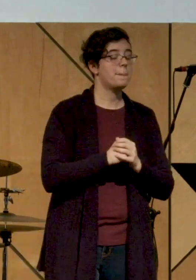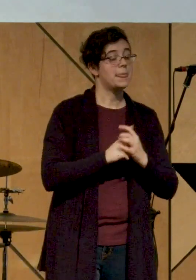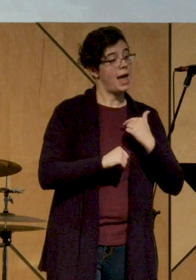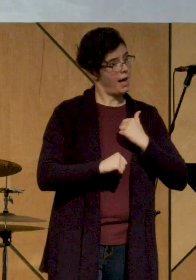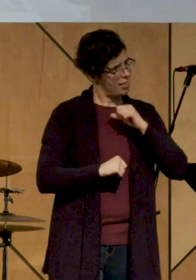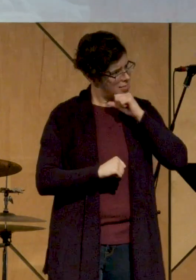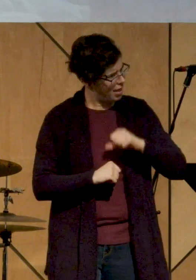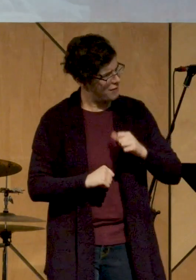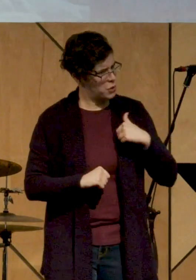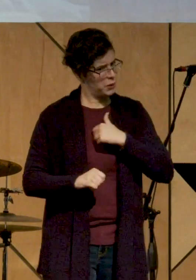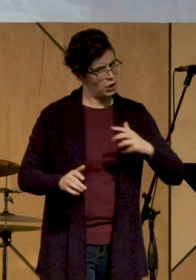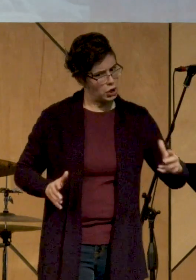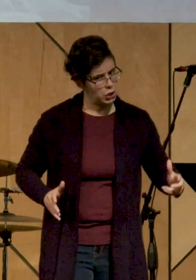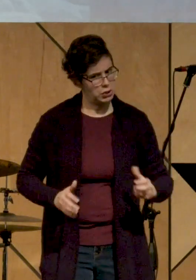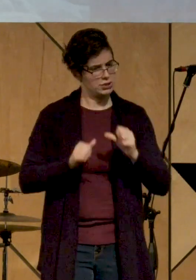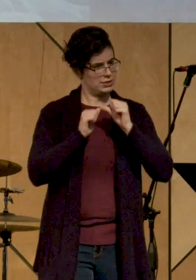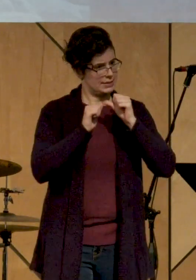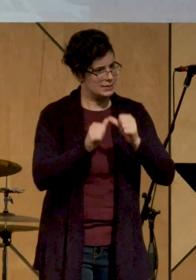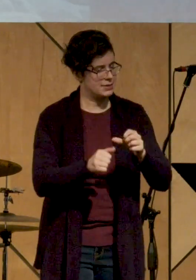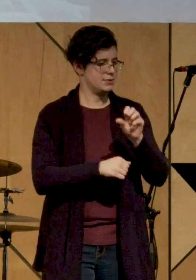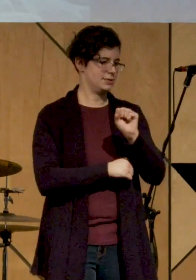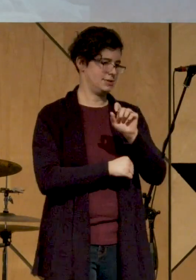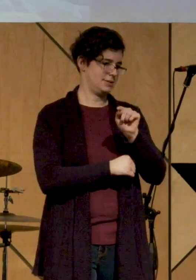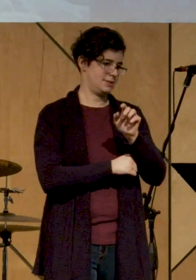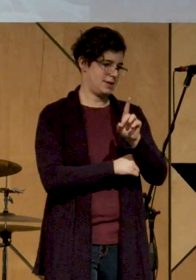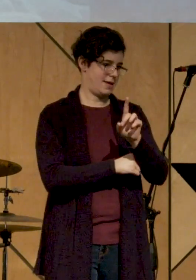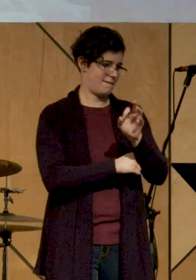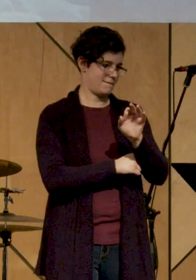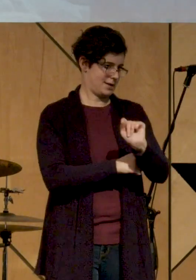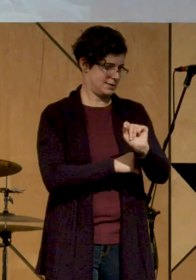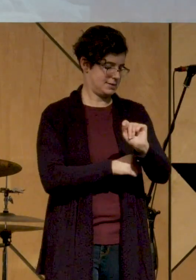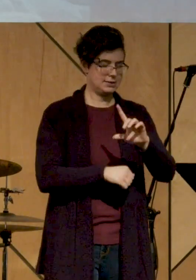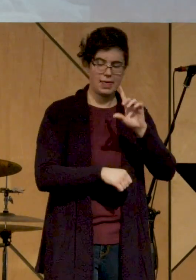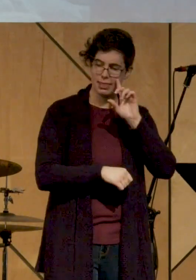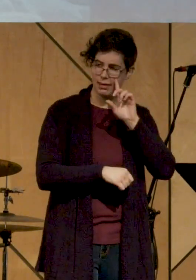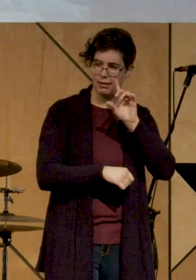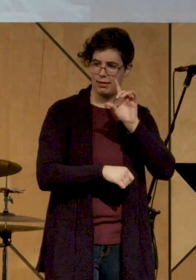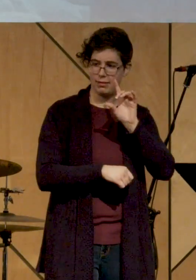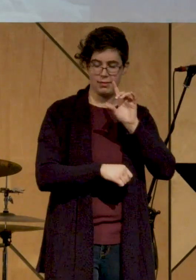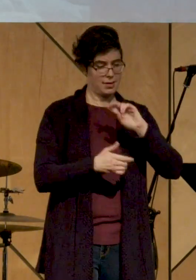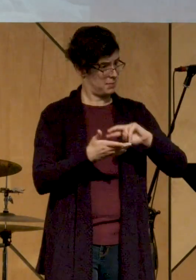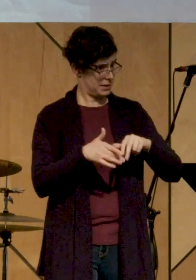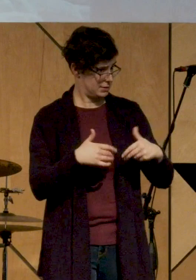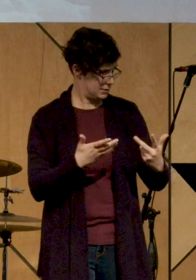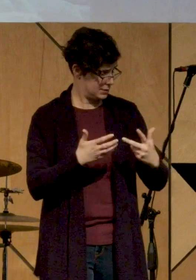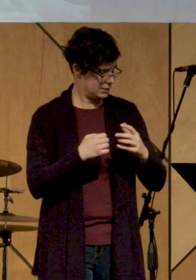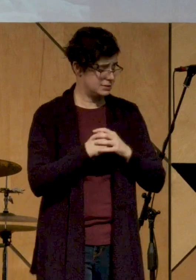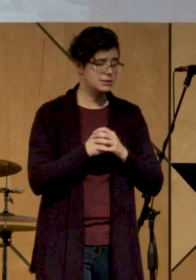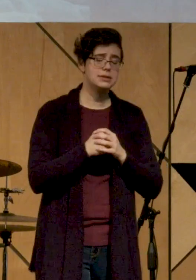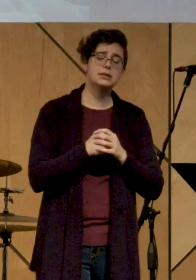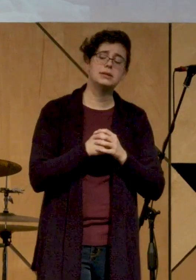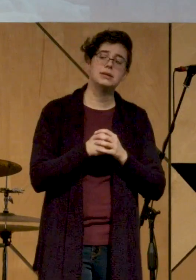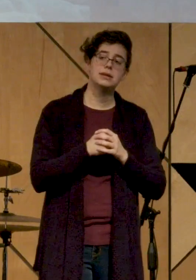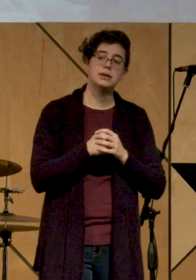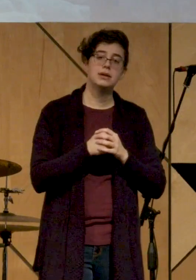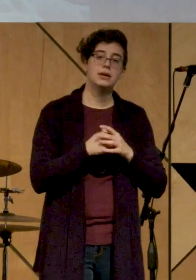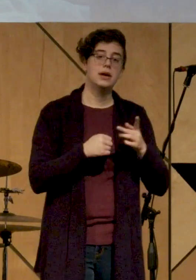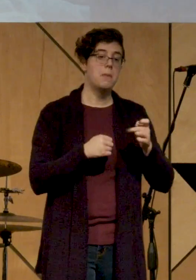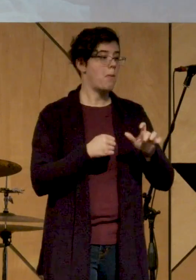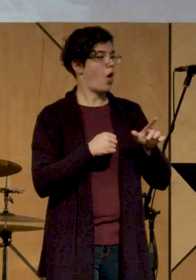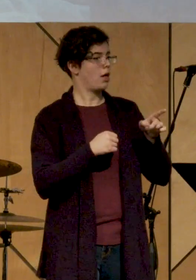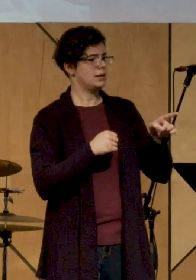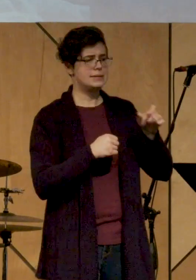continue steadfastly in prayer, because I think that this is what it means. Paul doesn't tell